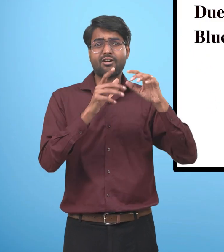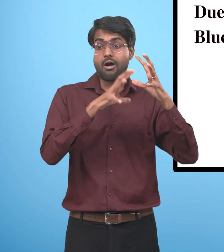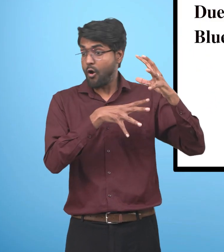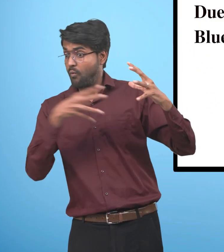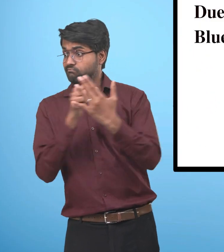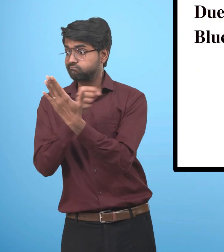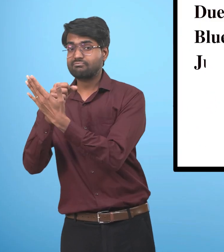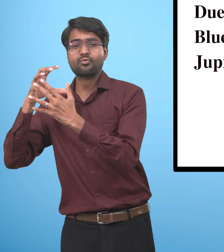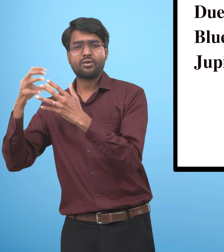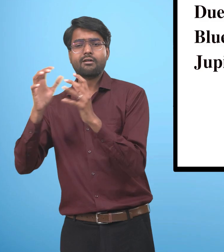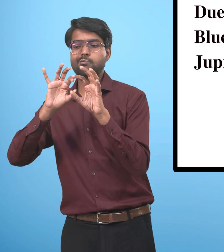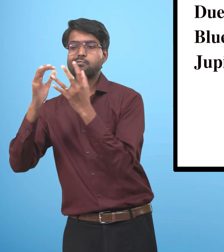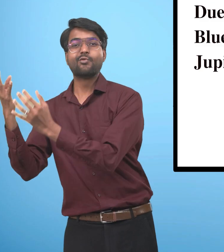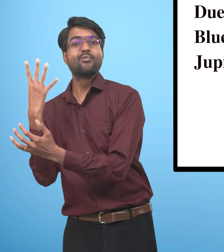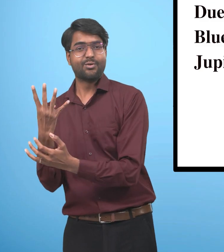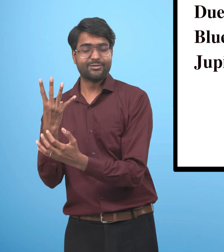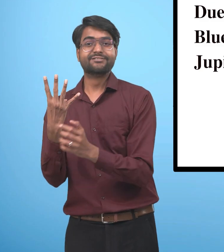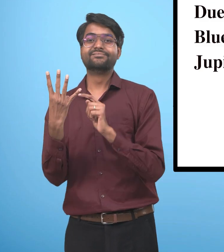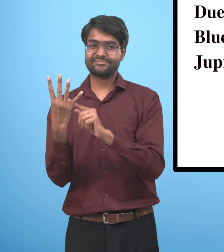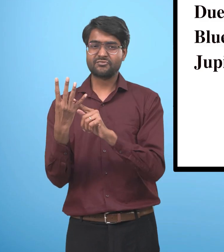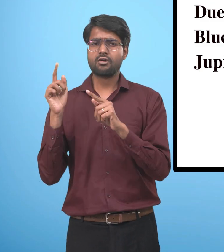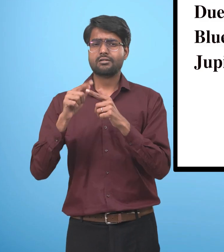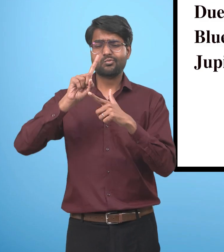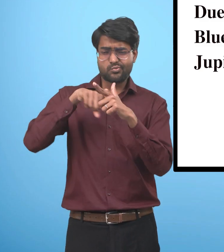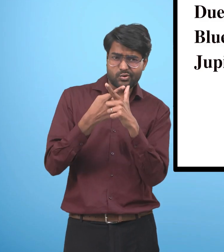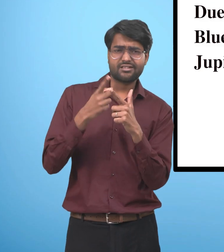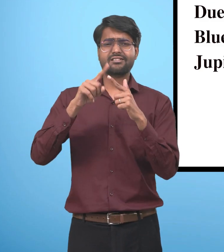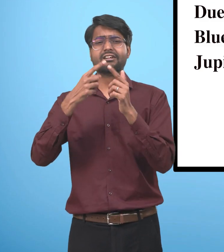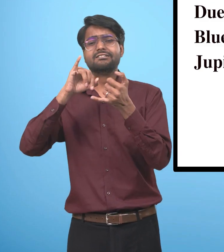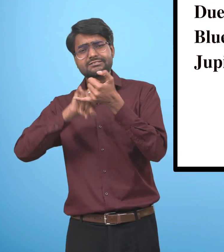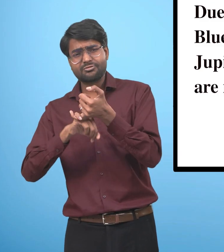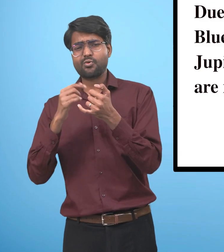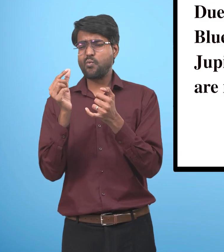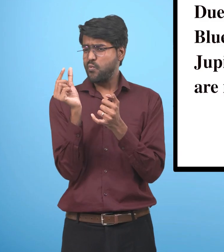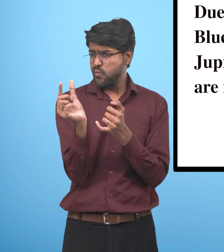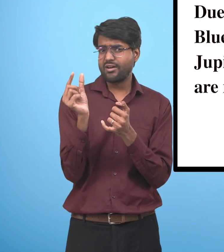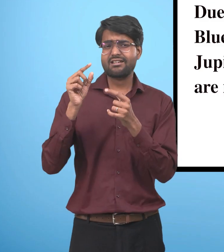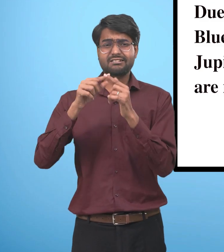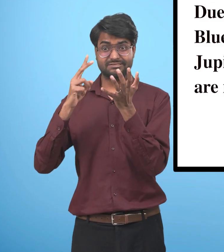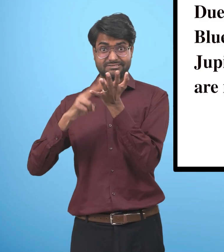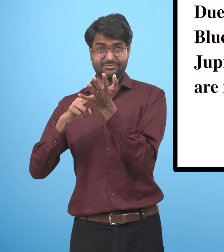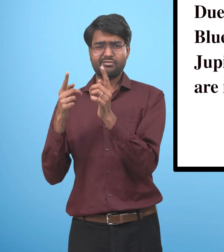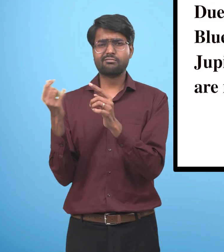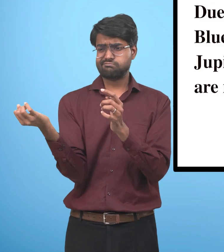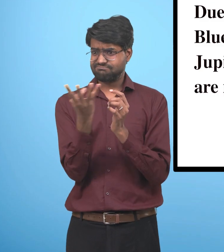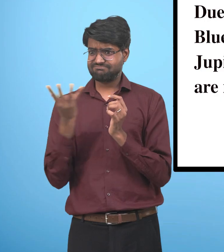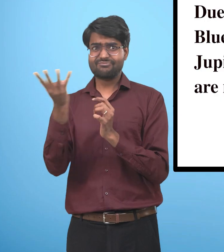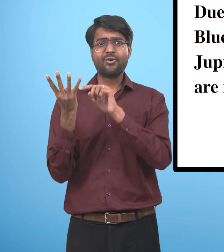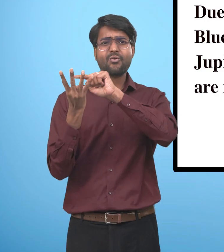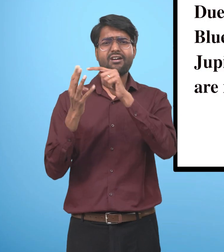outermost planets, Jupiter, Saturn, Uranus, and Neptune, are much larger compared to the